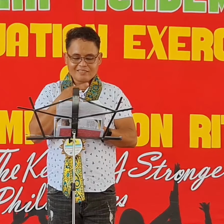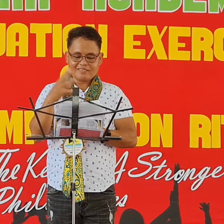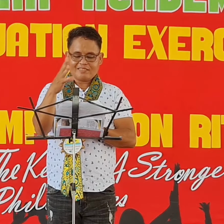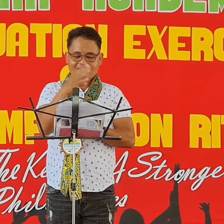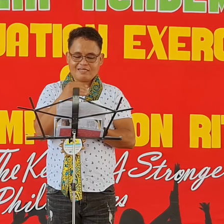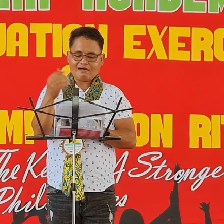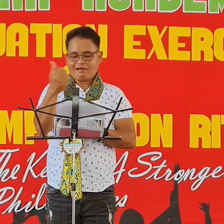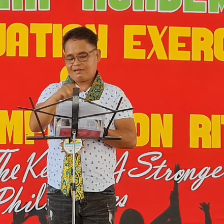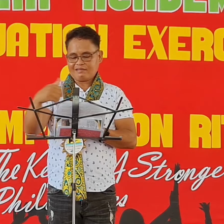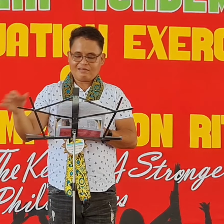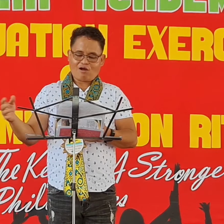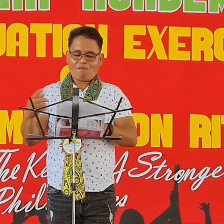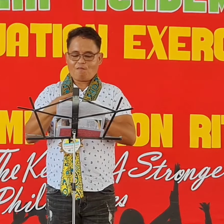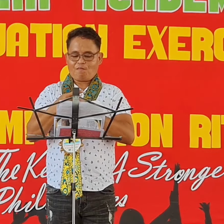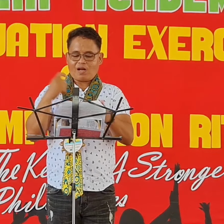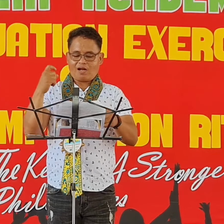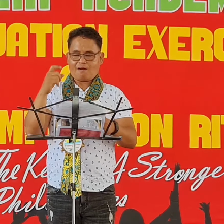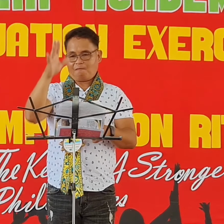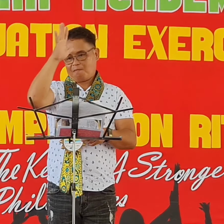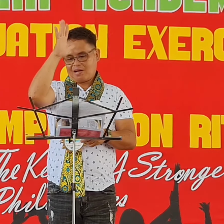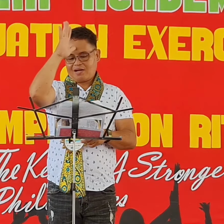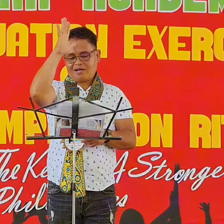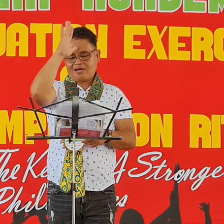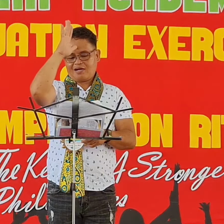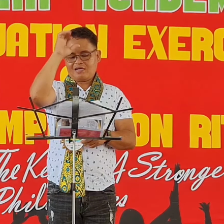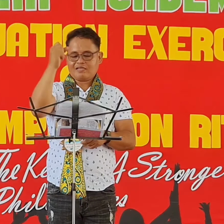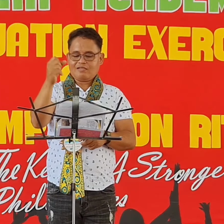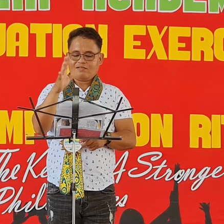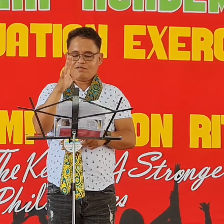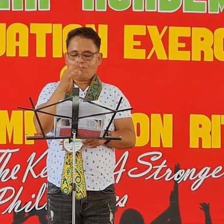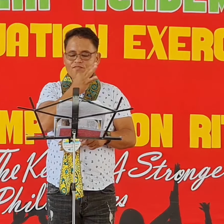They would bring bananas. Rice. And anything from their farm.